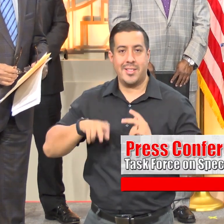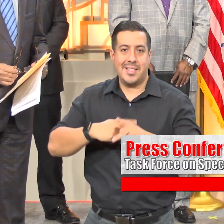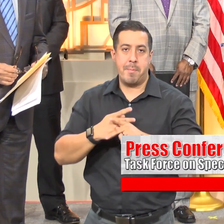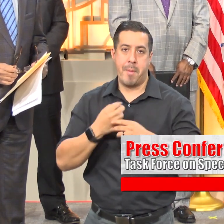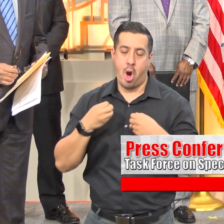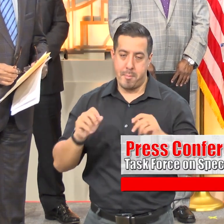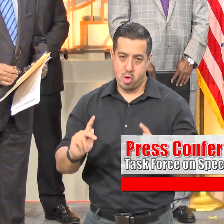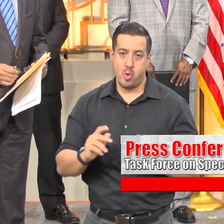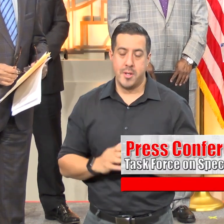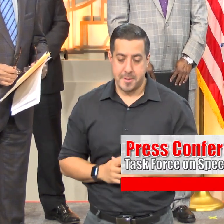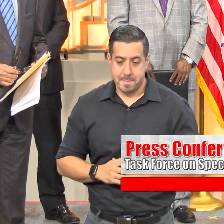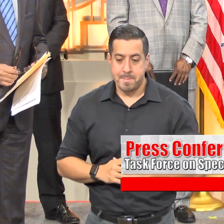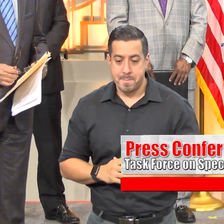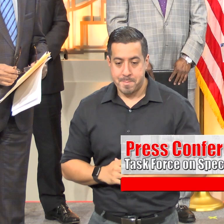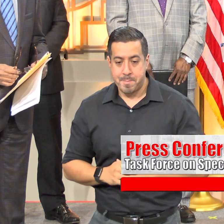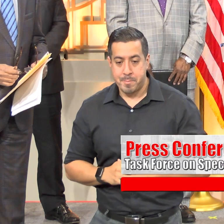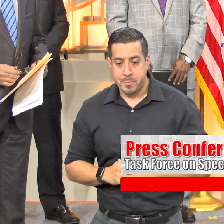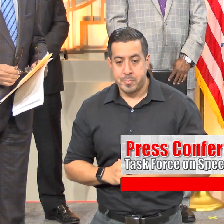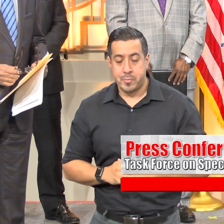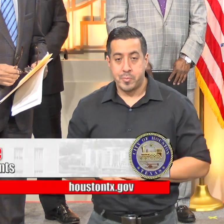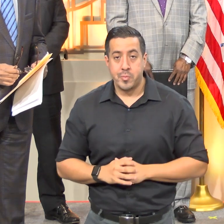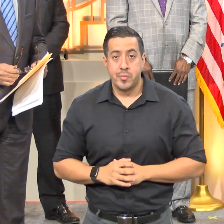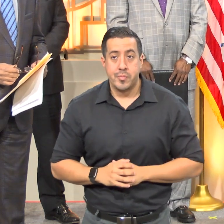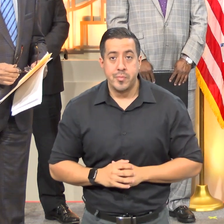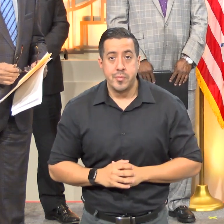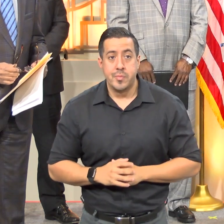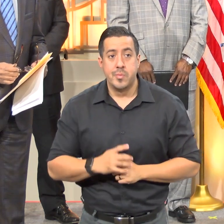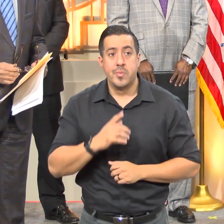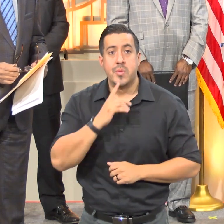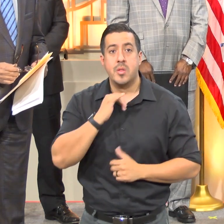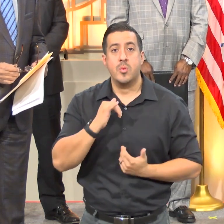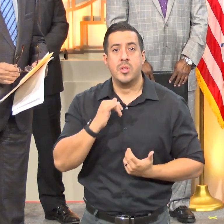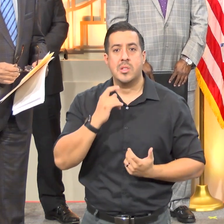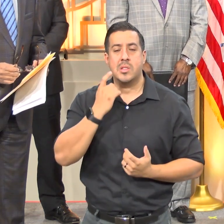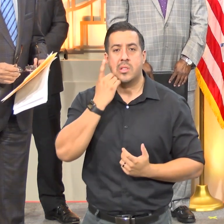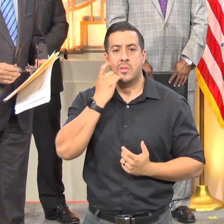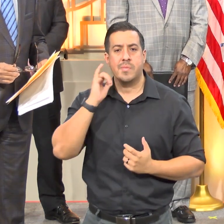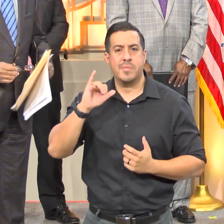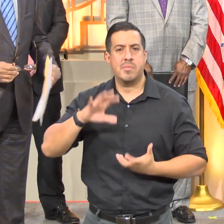opportunity. And in the aftermath of a